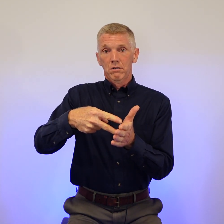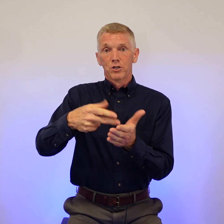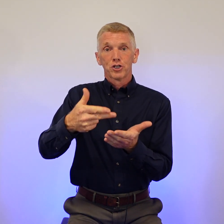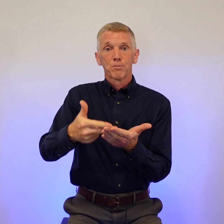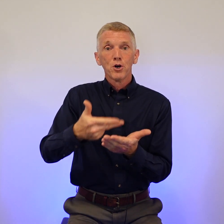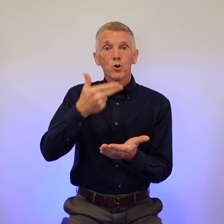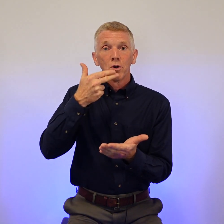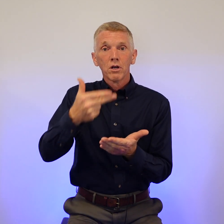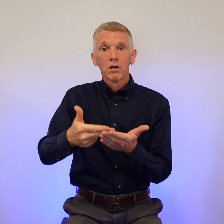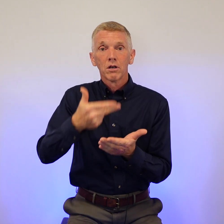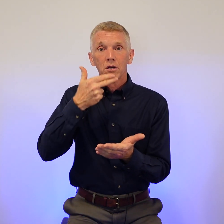spoon,